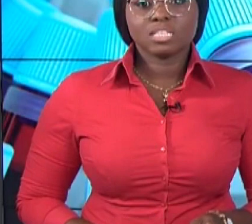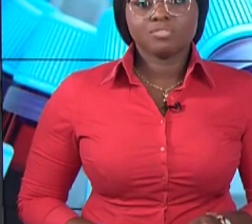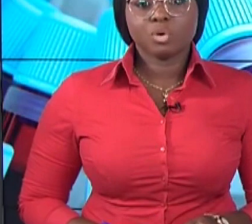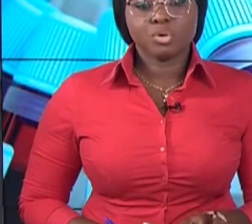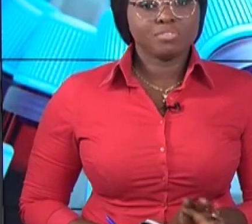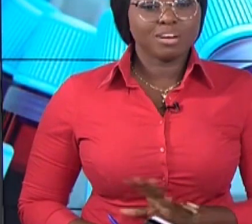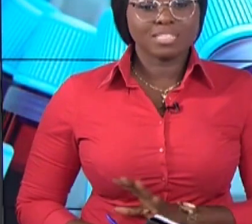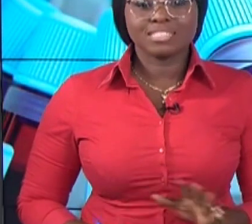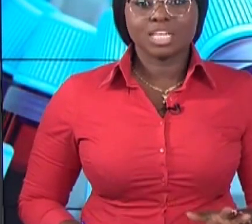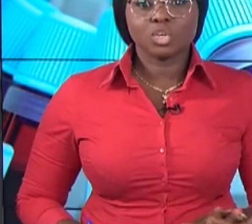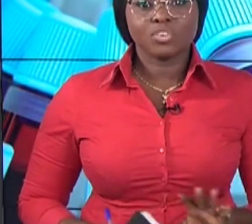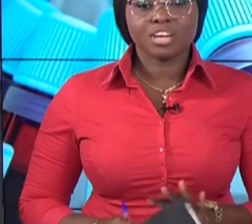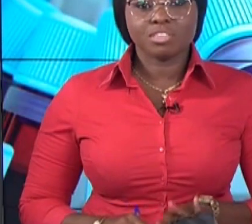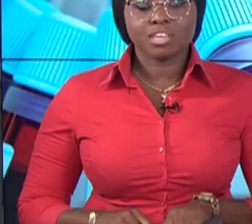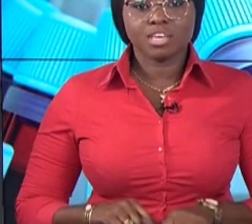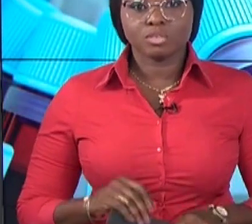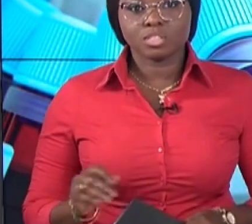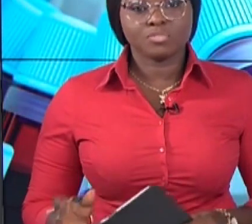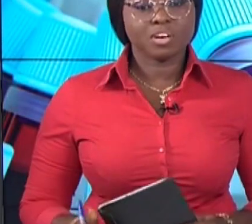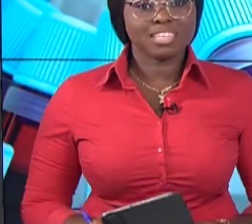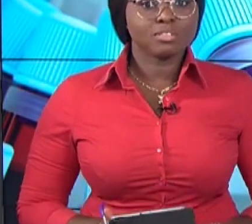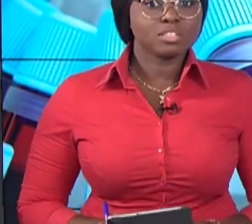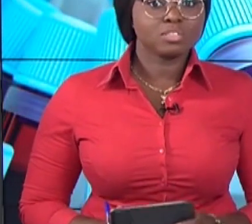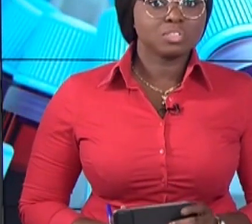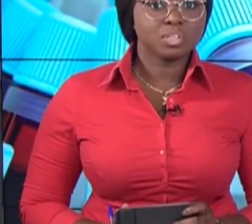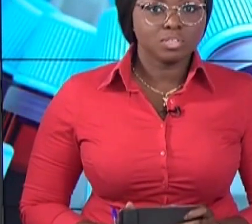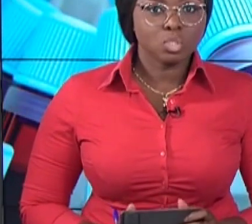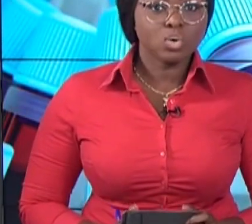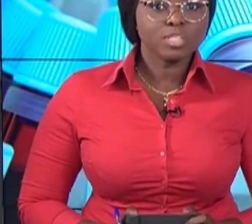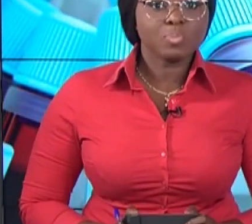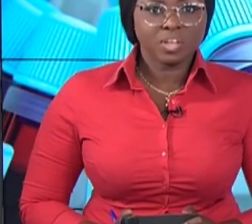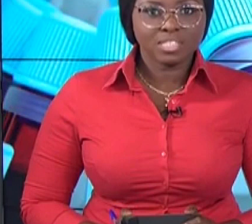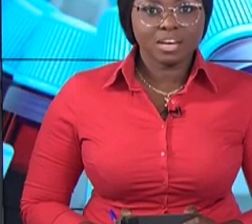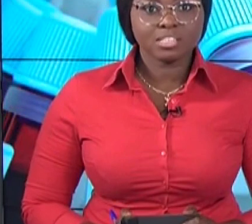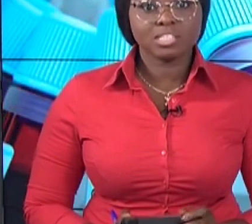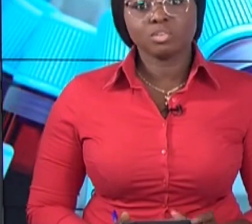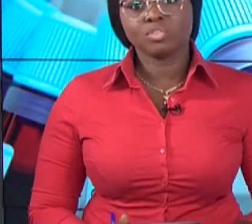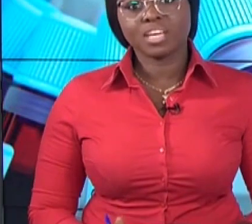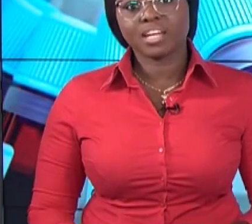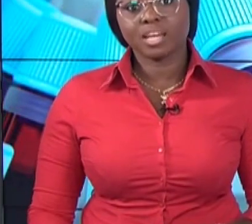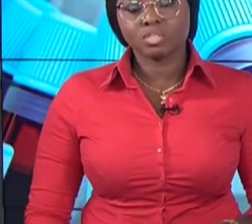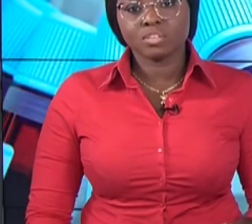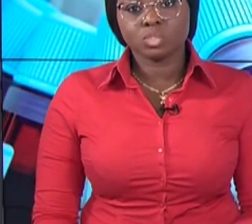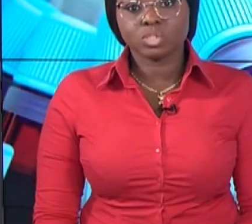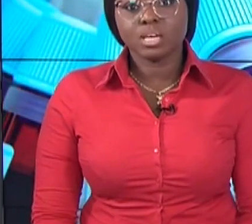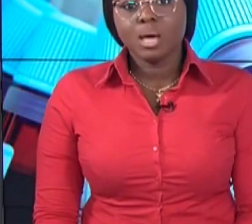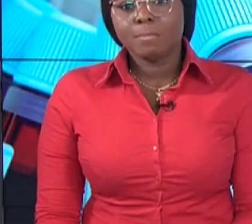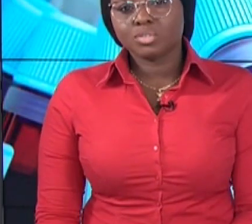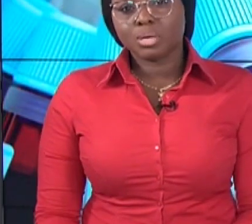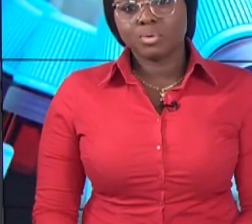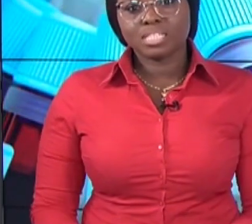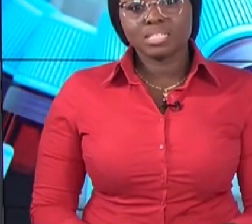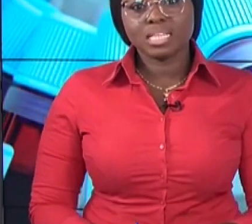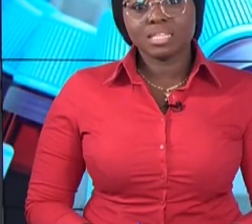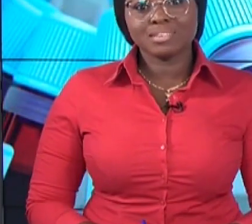Well, it looks as if coronavirus has taken over everything else as far as health is concerned. So on his part, the Director General of the Ghana Health Service, Dr.